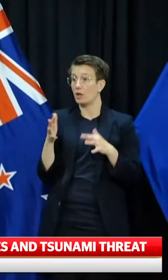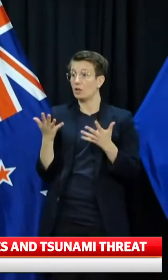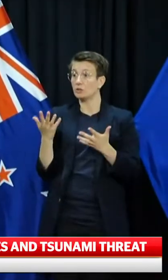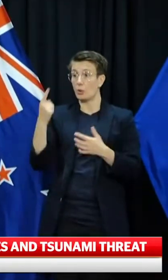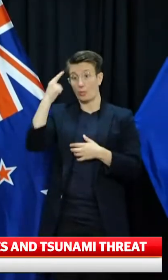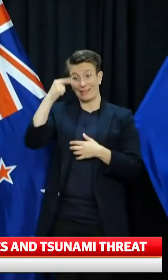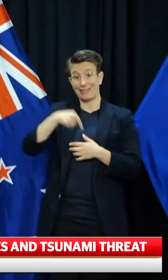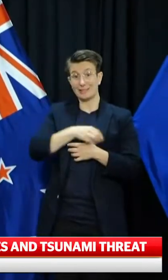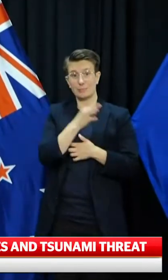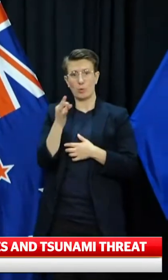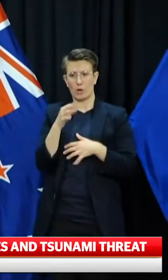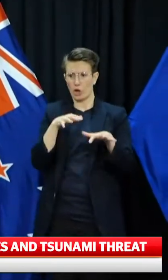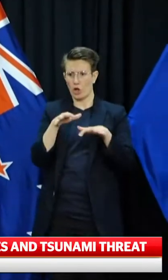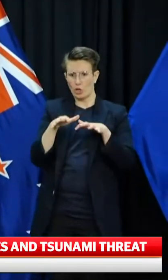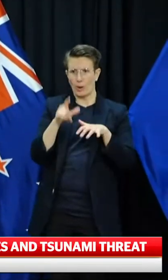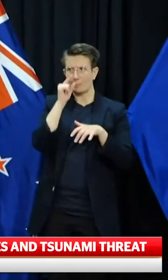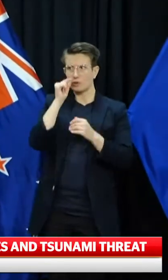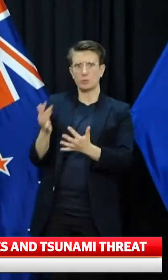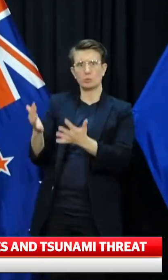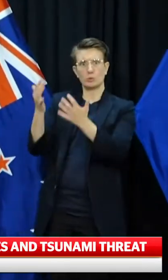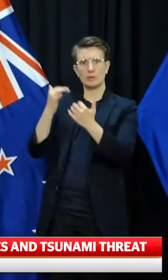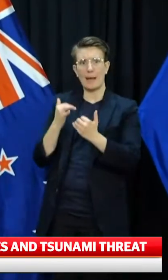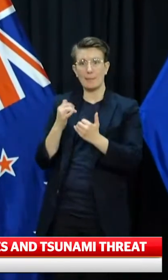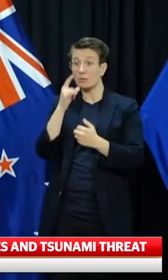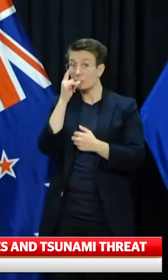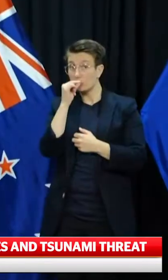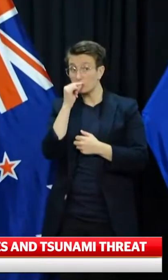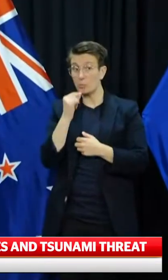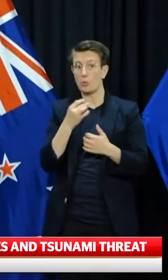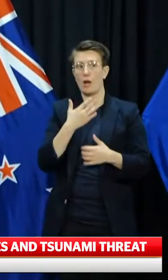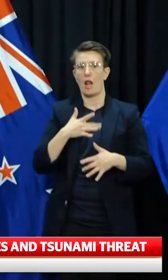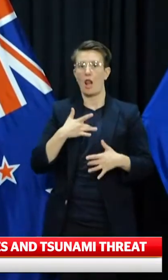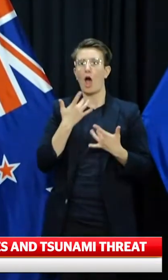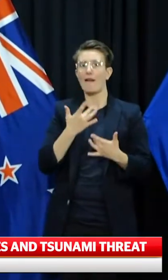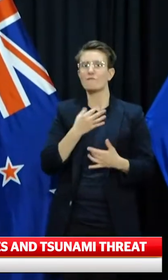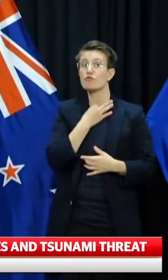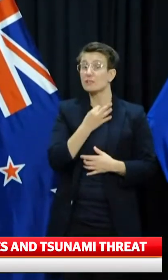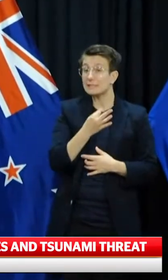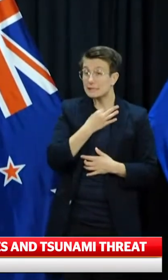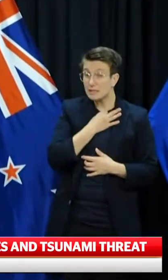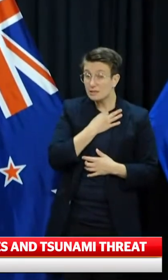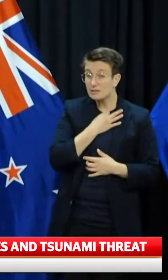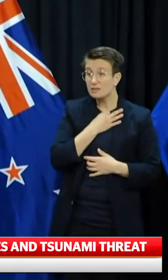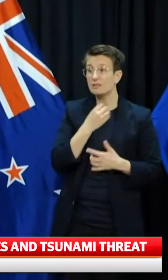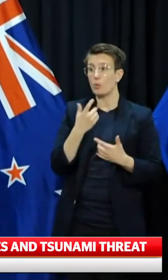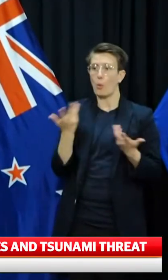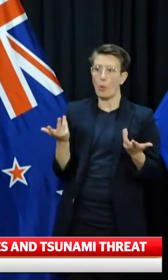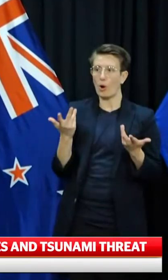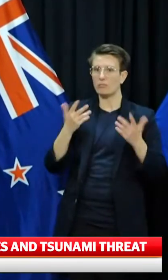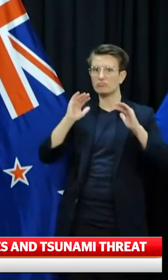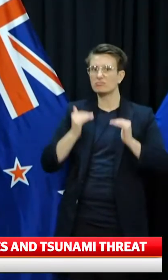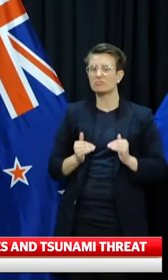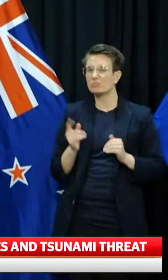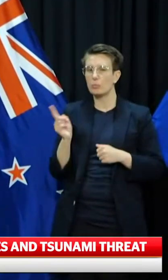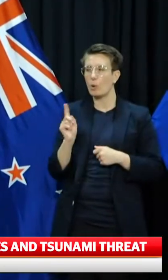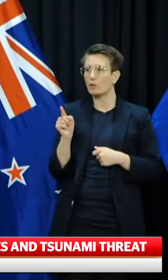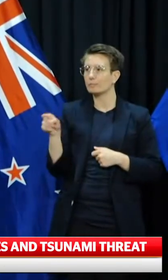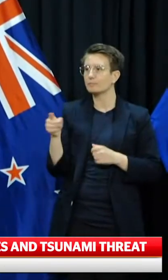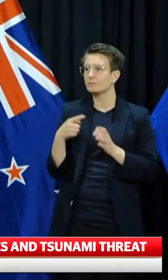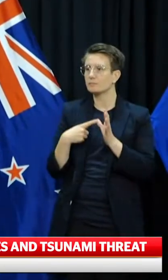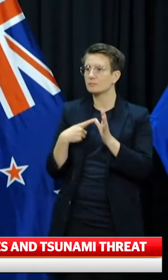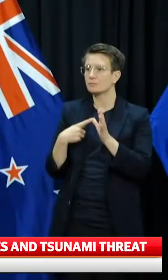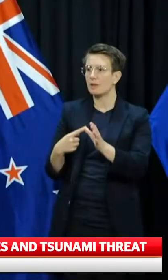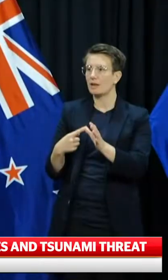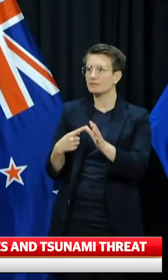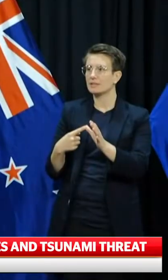at risk, and are lives still at risk? Yeah, look, when those evacuation notices go out, that's when it is considered that there is a risk to